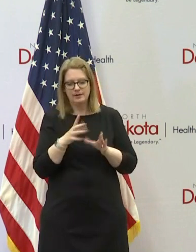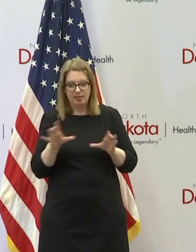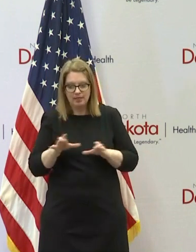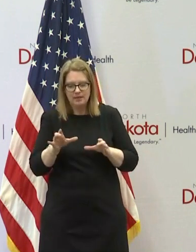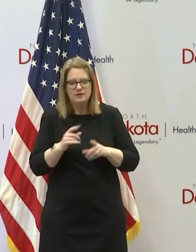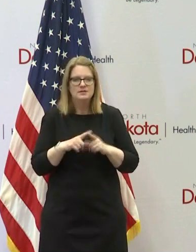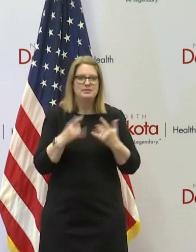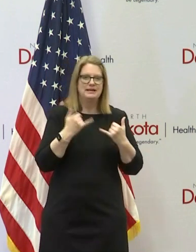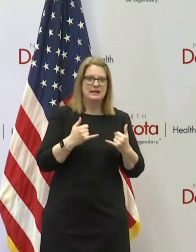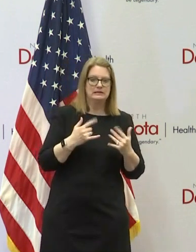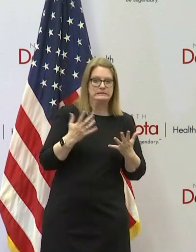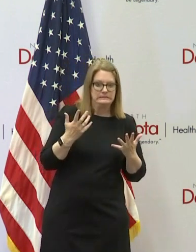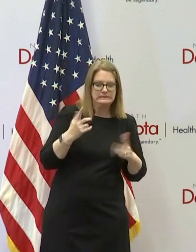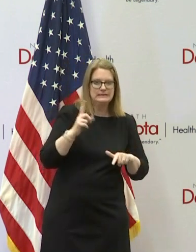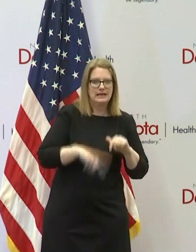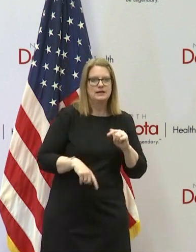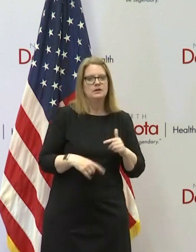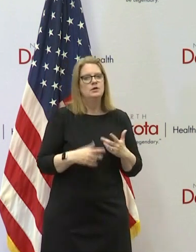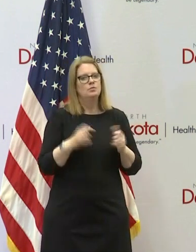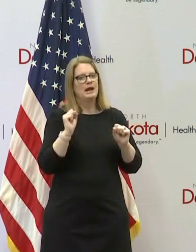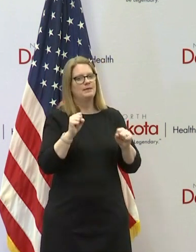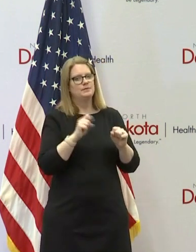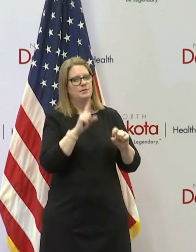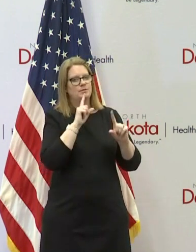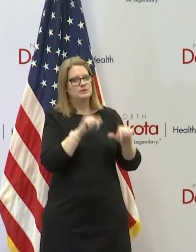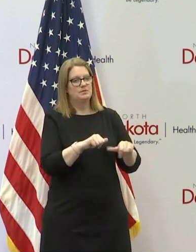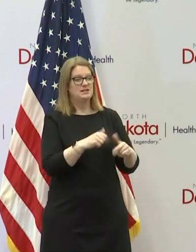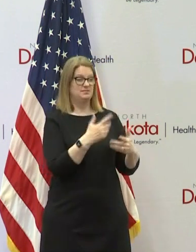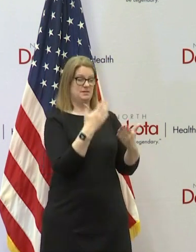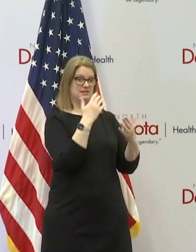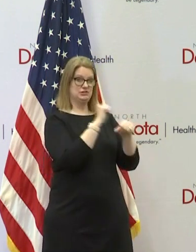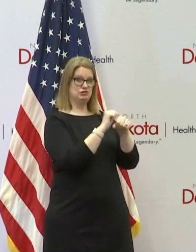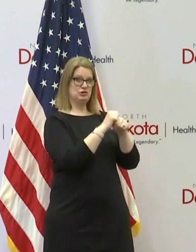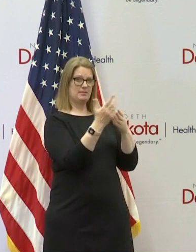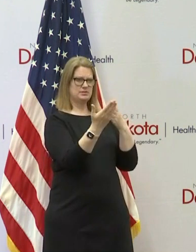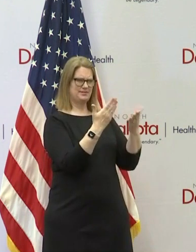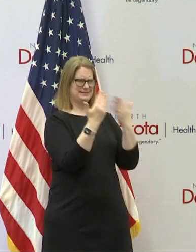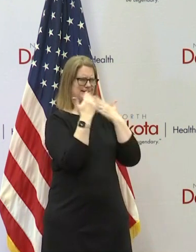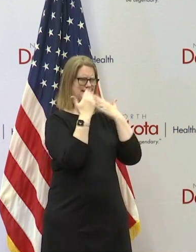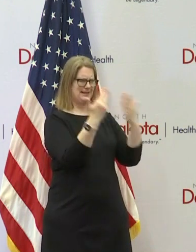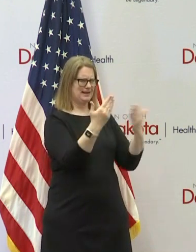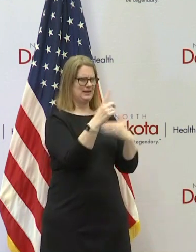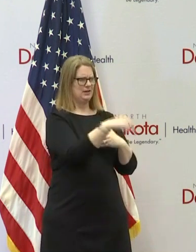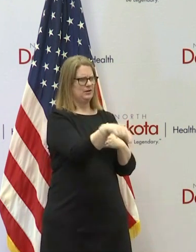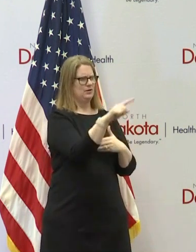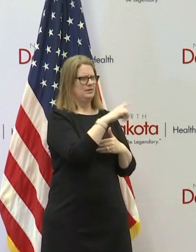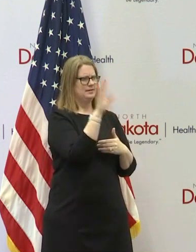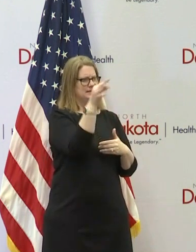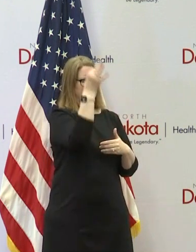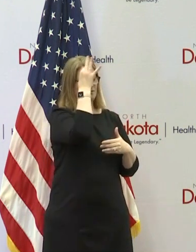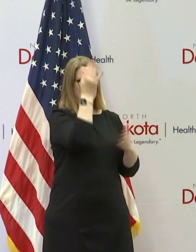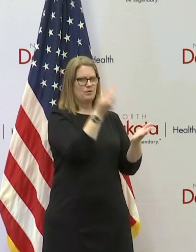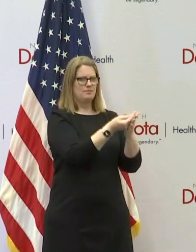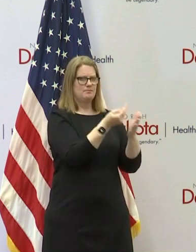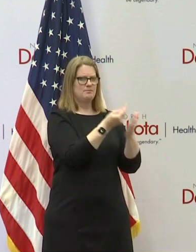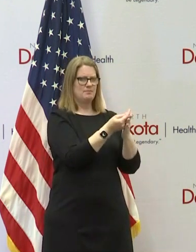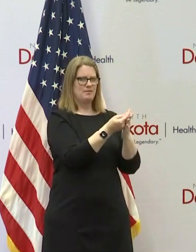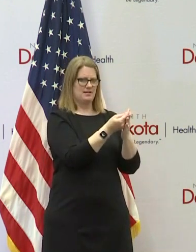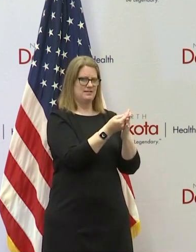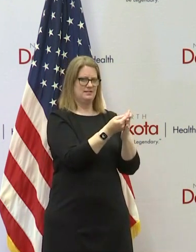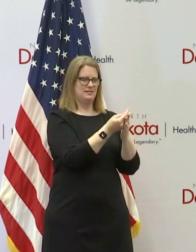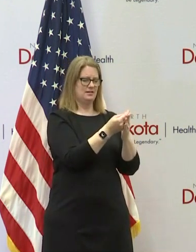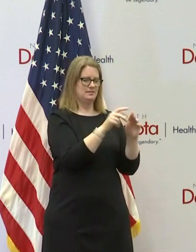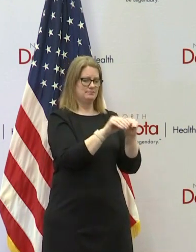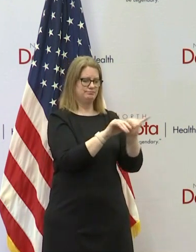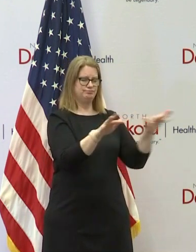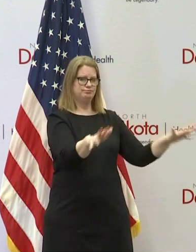that we've been able to respond. And again, thanks to everybody at Job Service to make sure that these federal benefits are getting out to